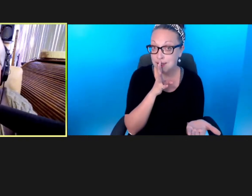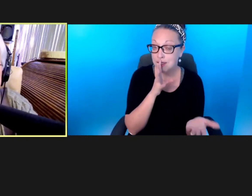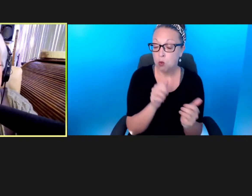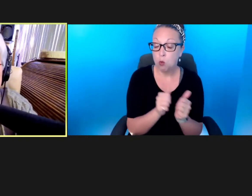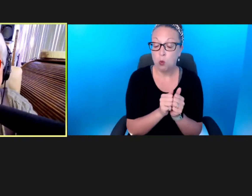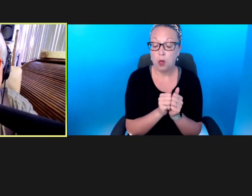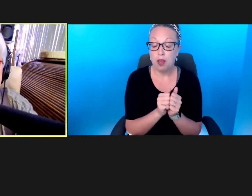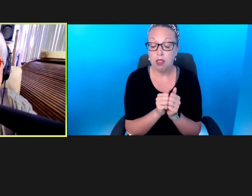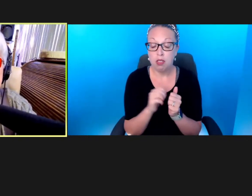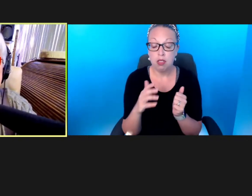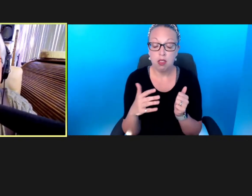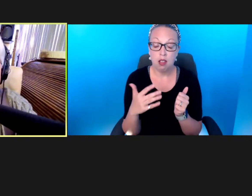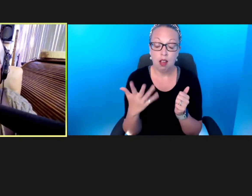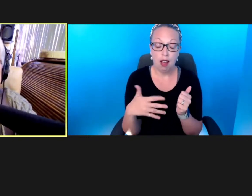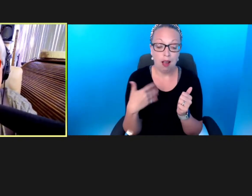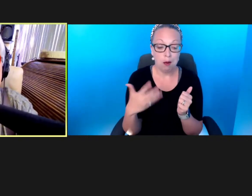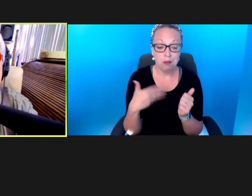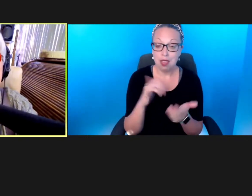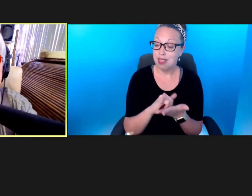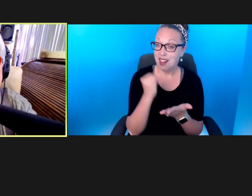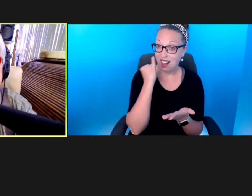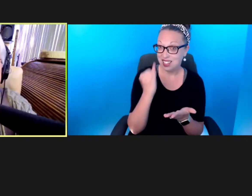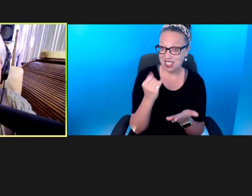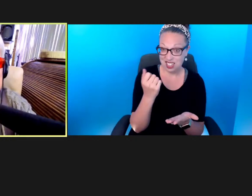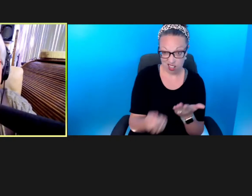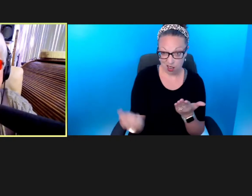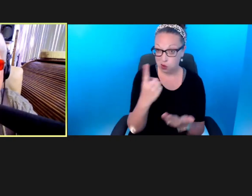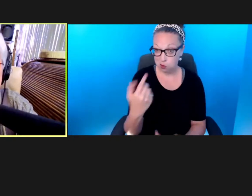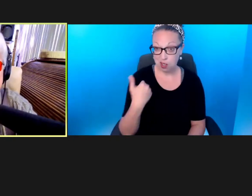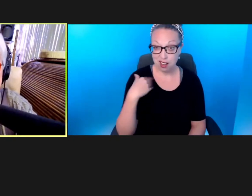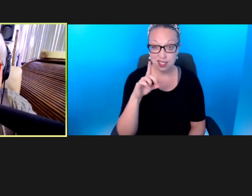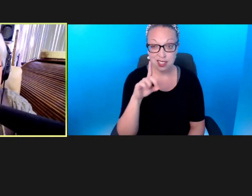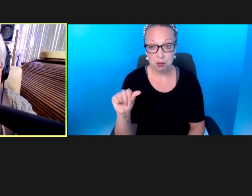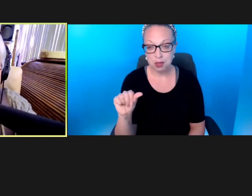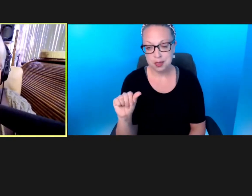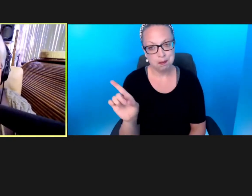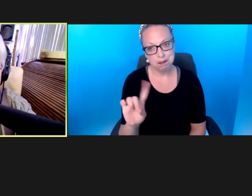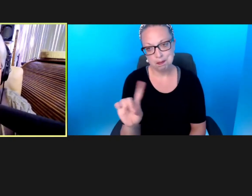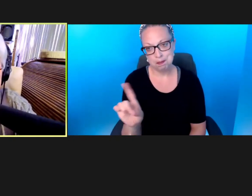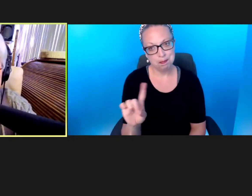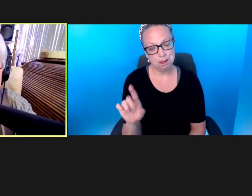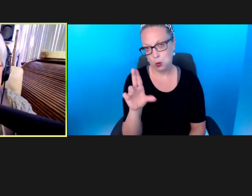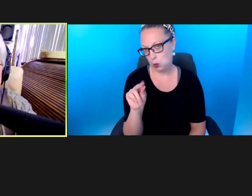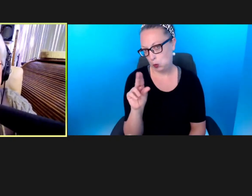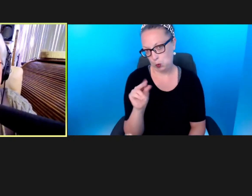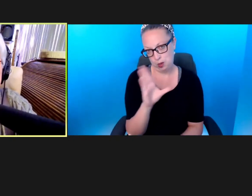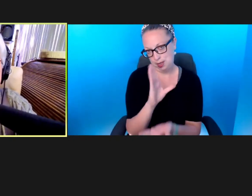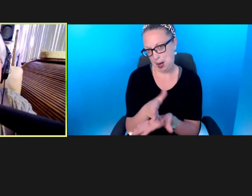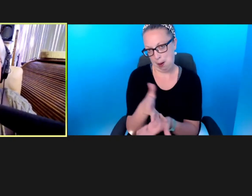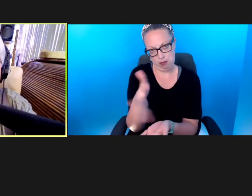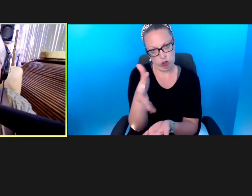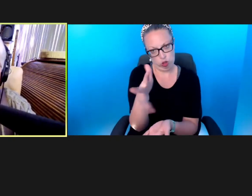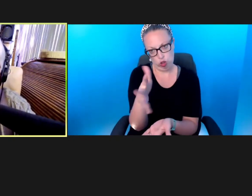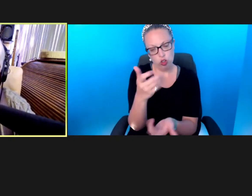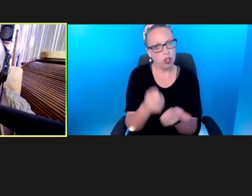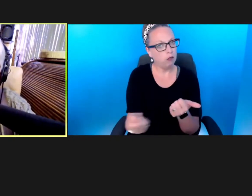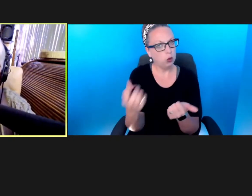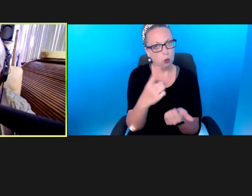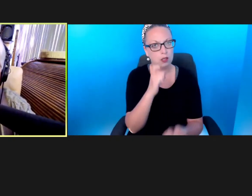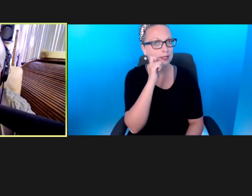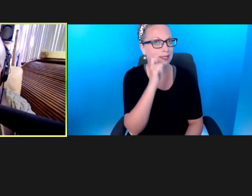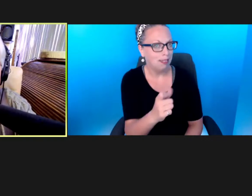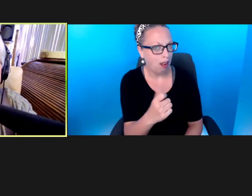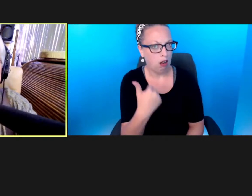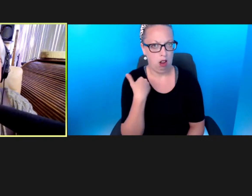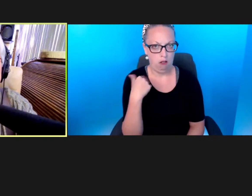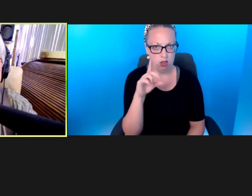the nonsense that everyone has a disability, everybody does not have a disability. However, people with